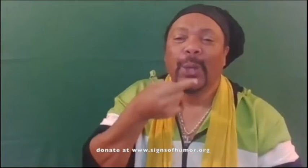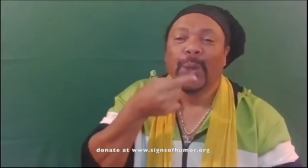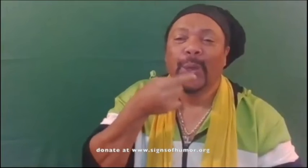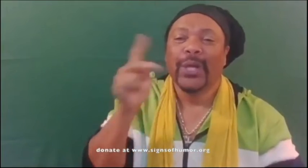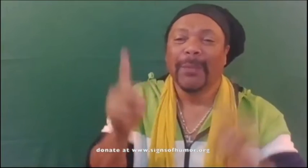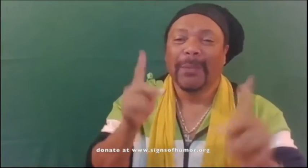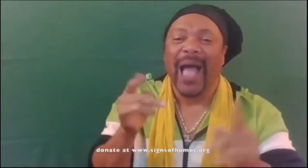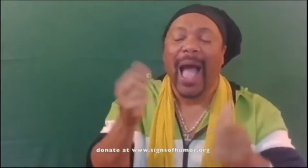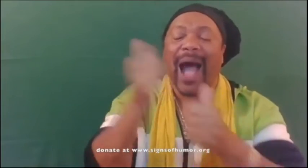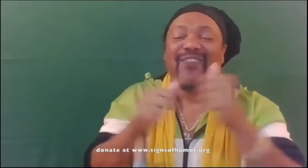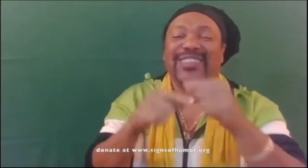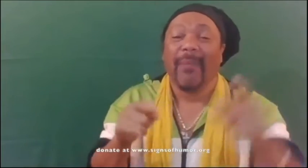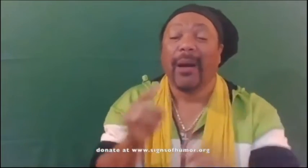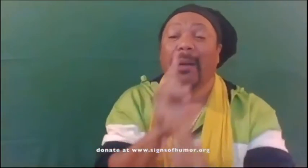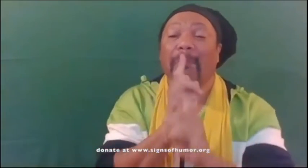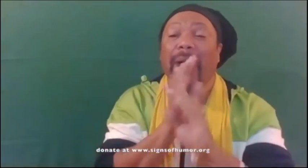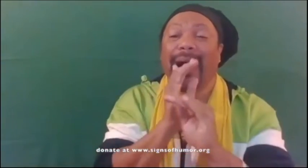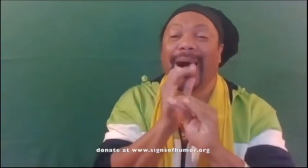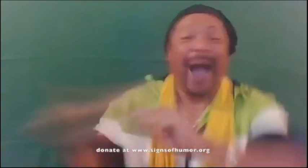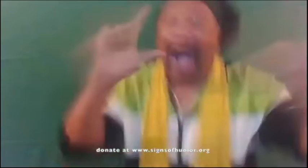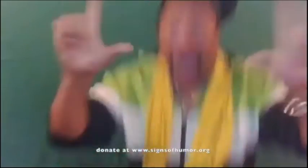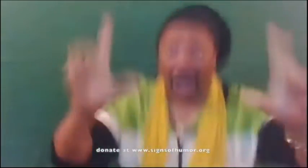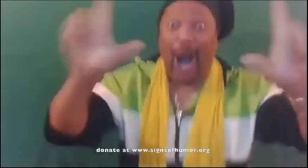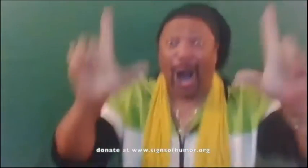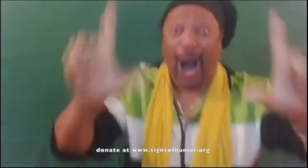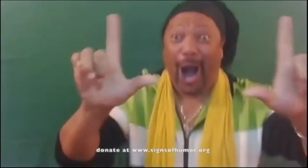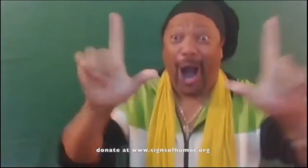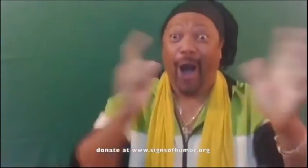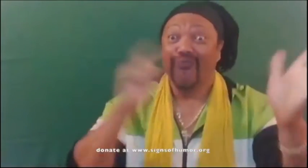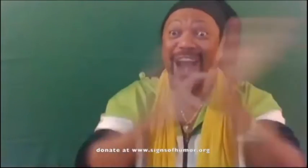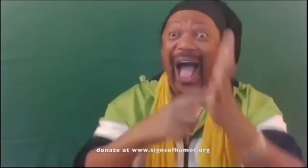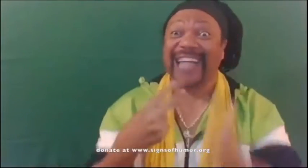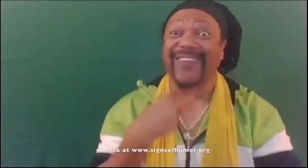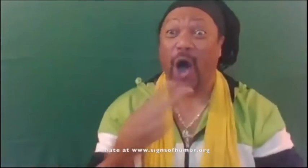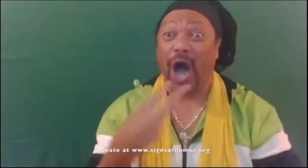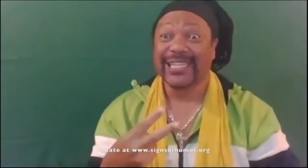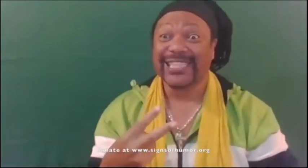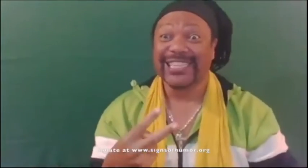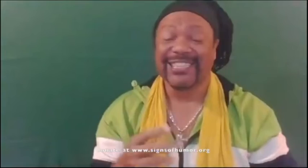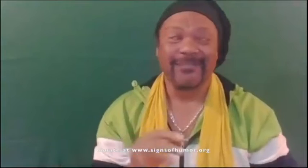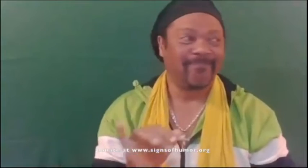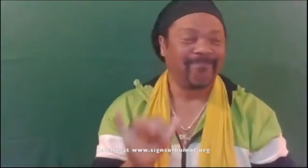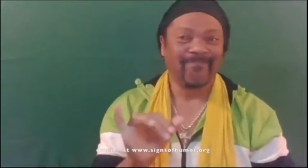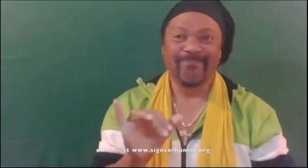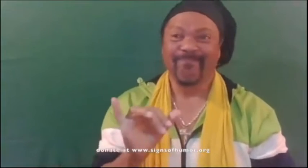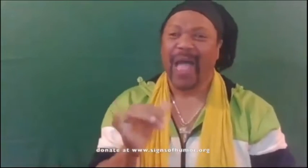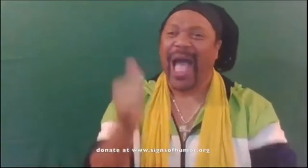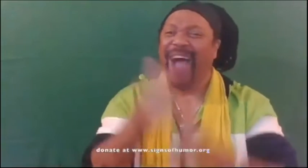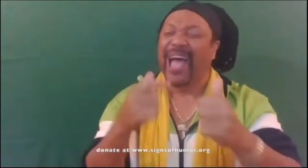I know you are natural hearing people have different signs and all that. And when y'all see me, especially in Zoom, the screen